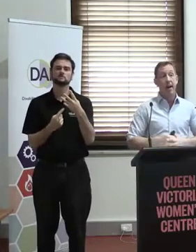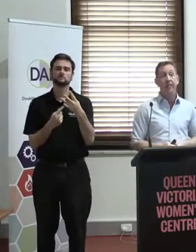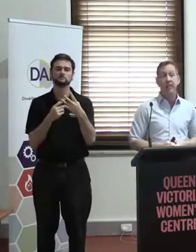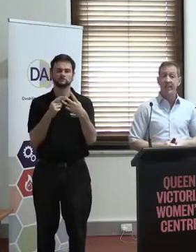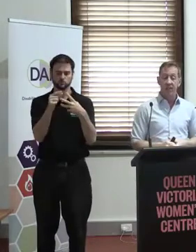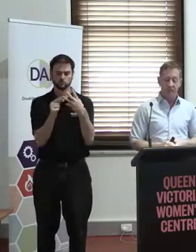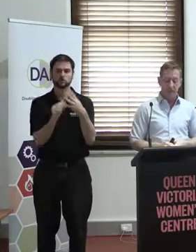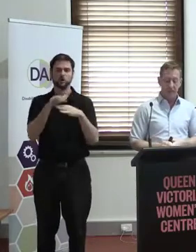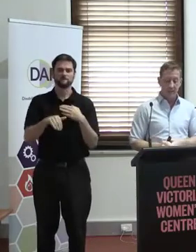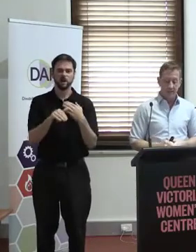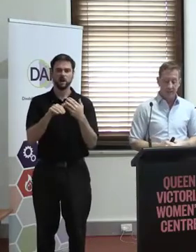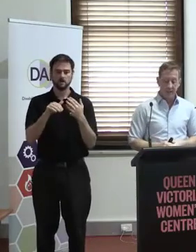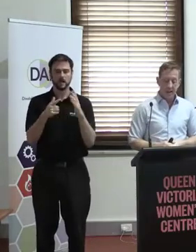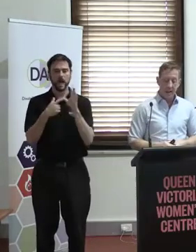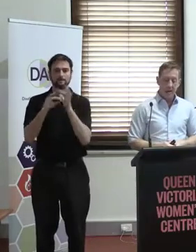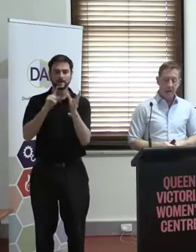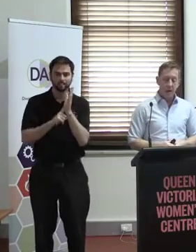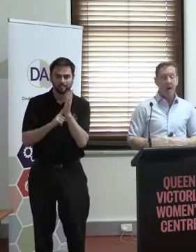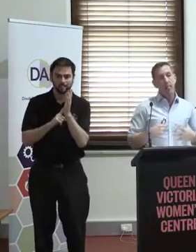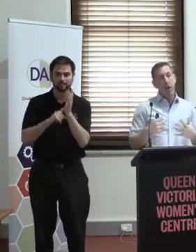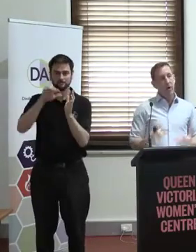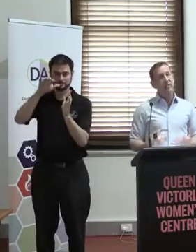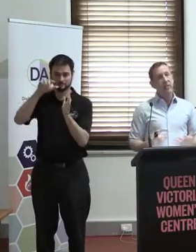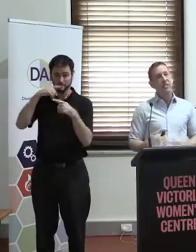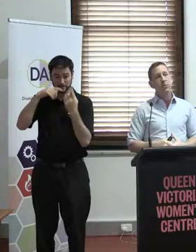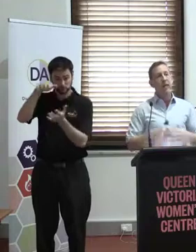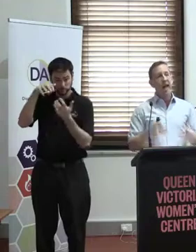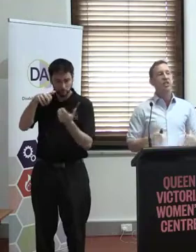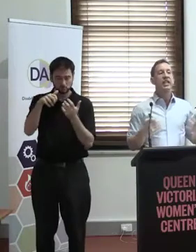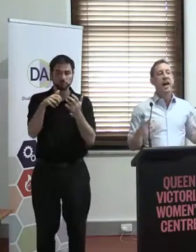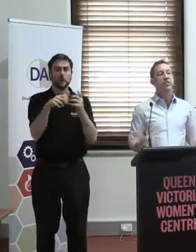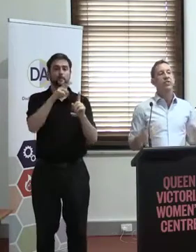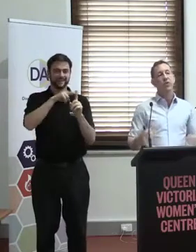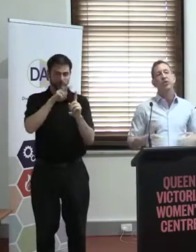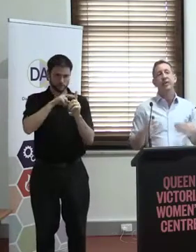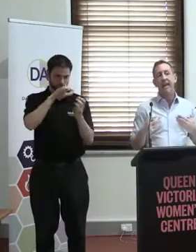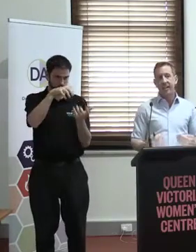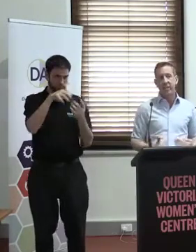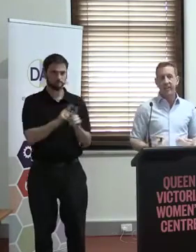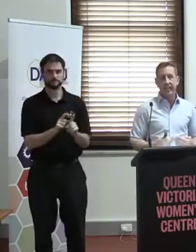more than happy to hear other options. But one of those is we actually have no